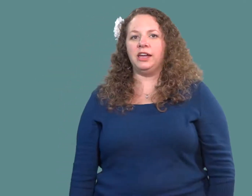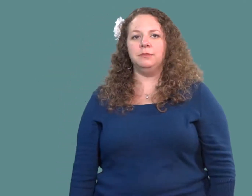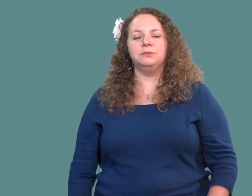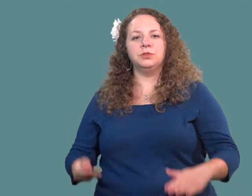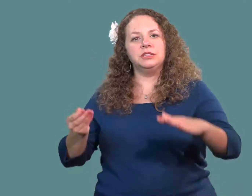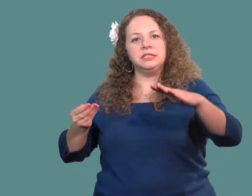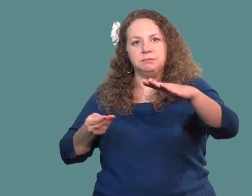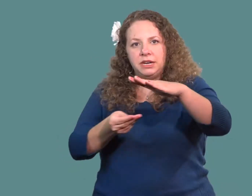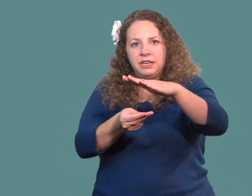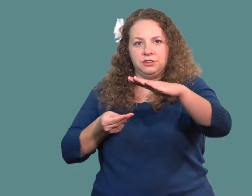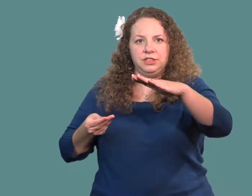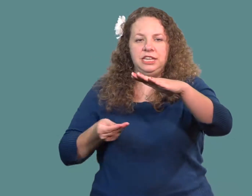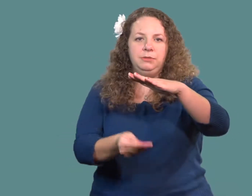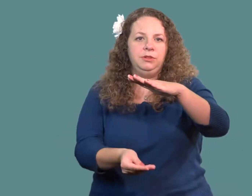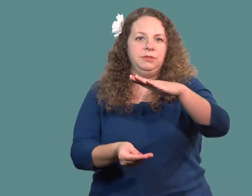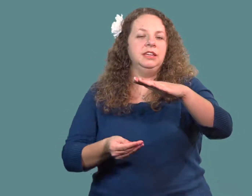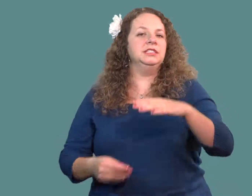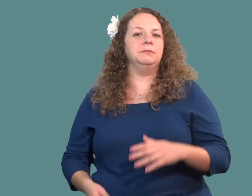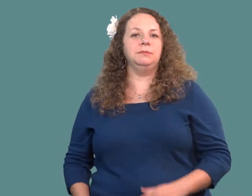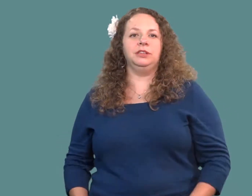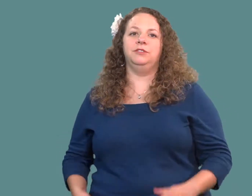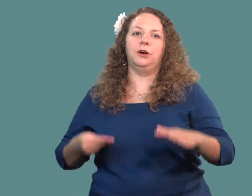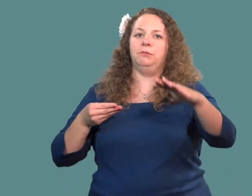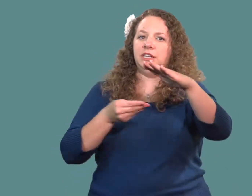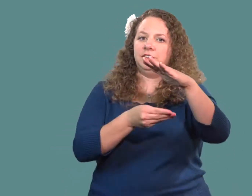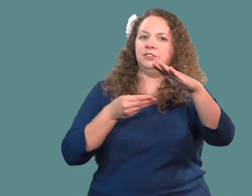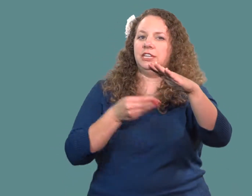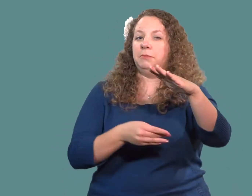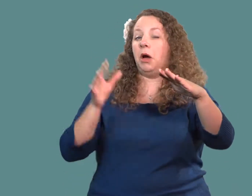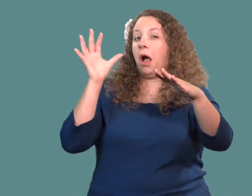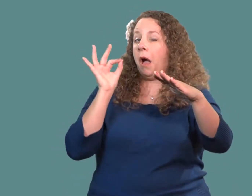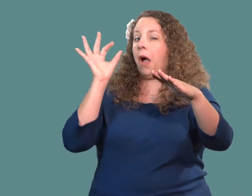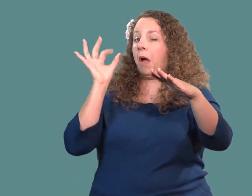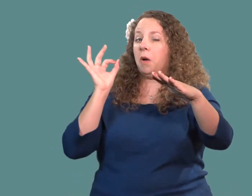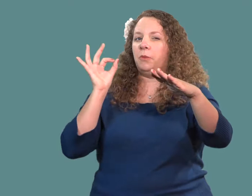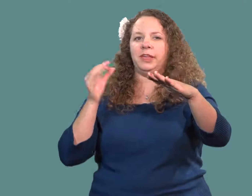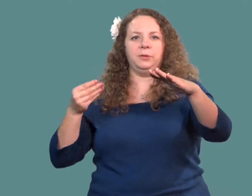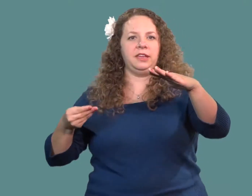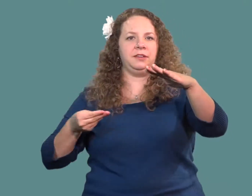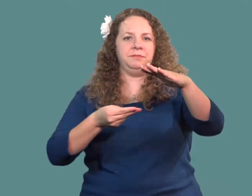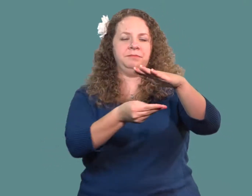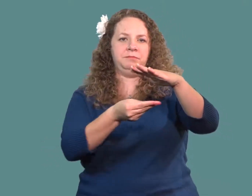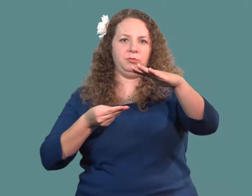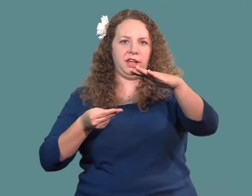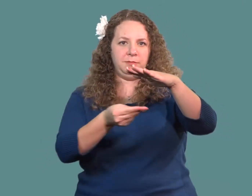Bribe. So this is money under the table. Some people even go money under the table. Wink, wink. Bribe.